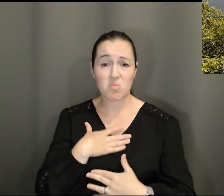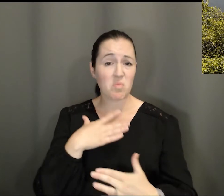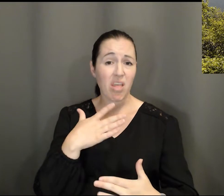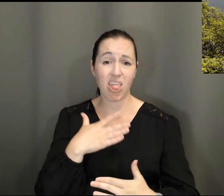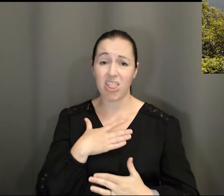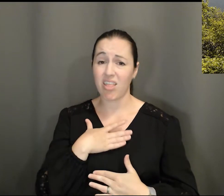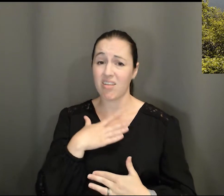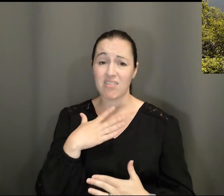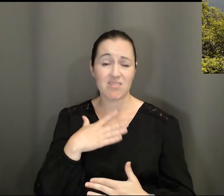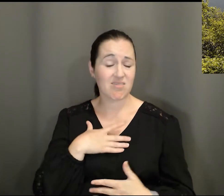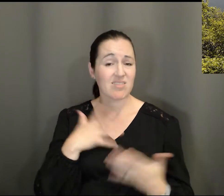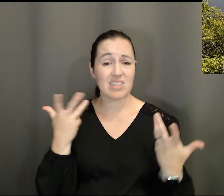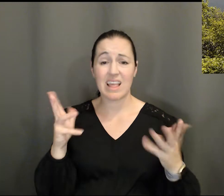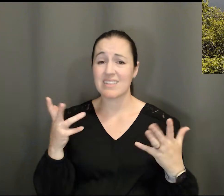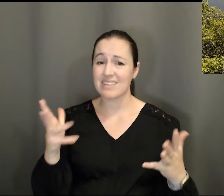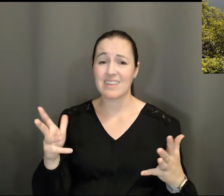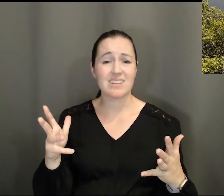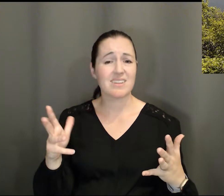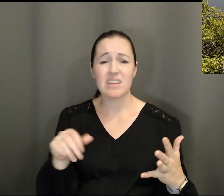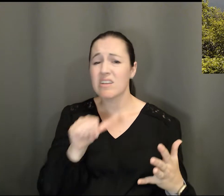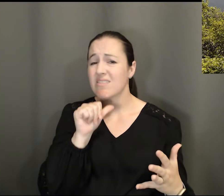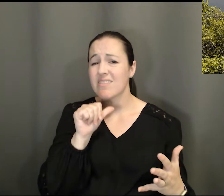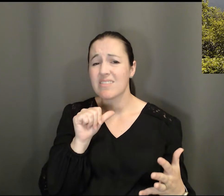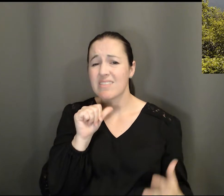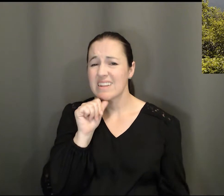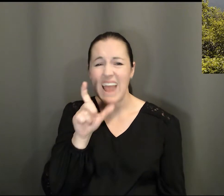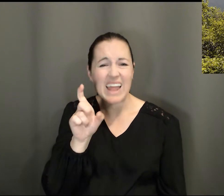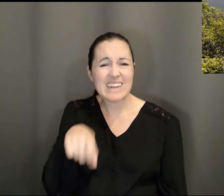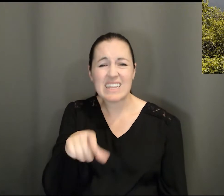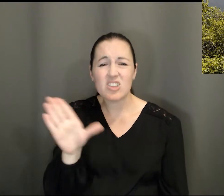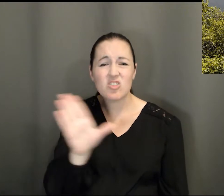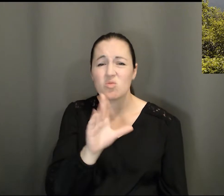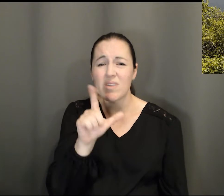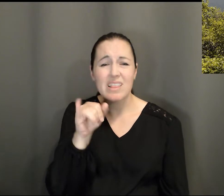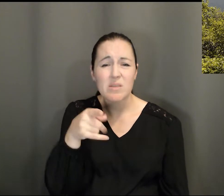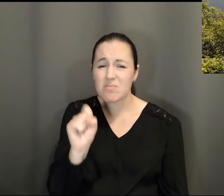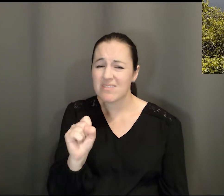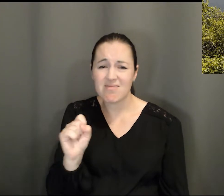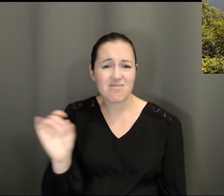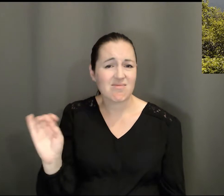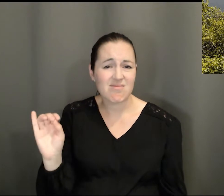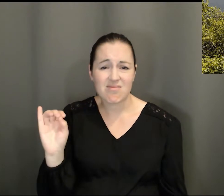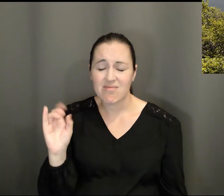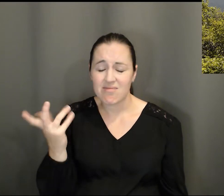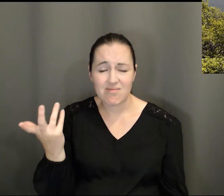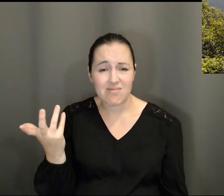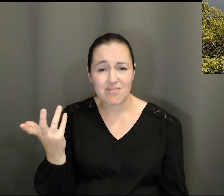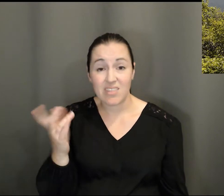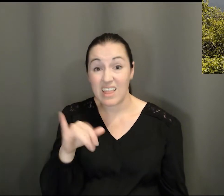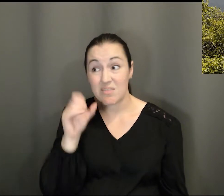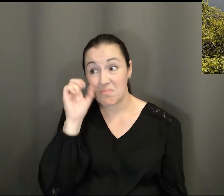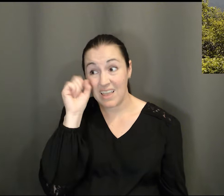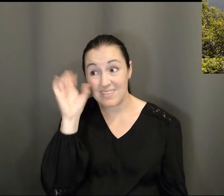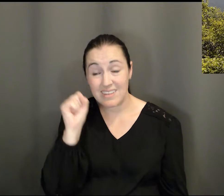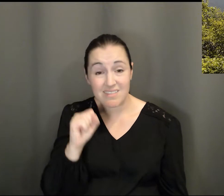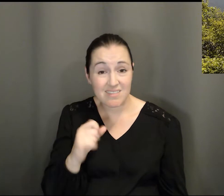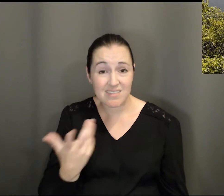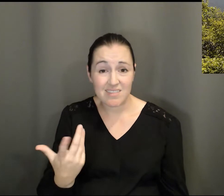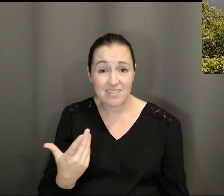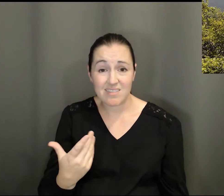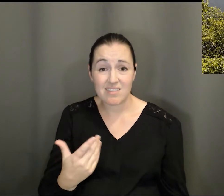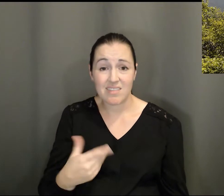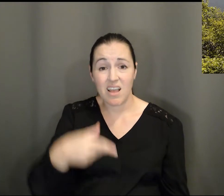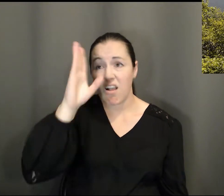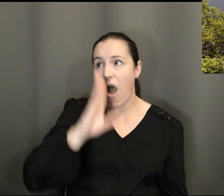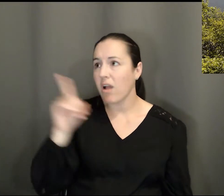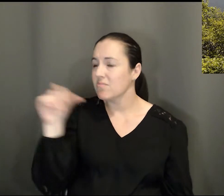You don't even need your lips. Isn't that extraordinary? He really doesn't need that much from you. He just